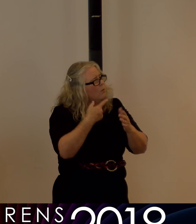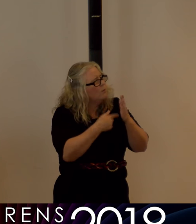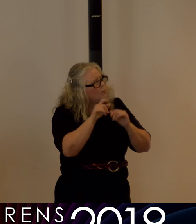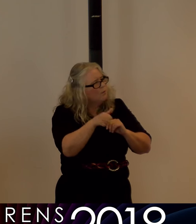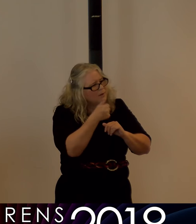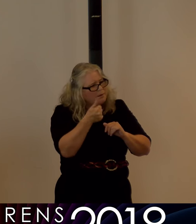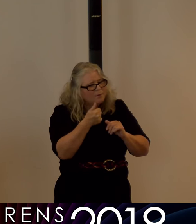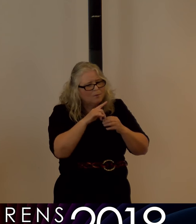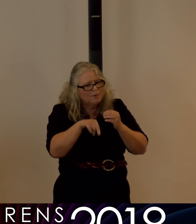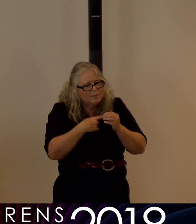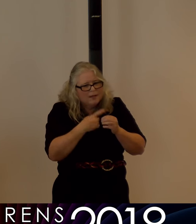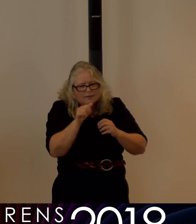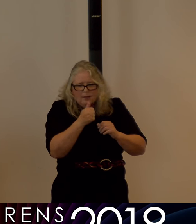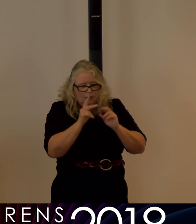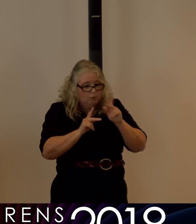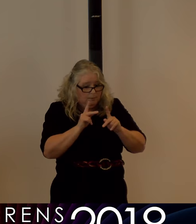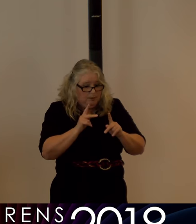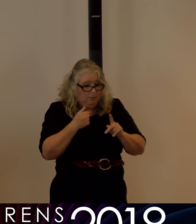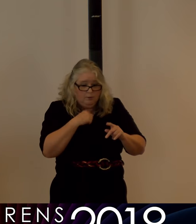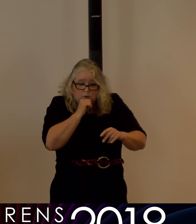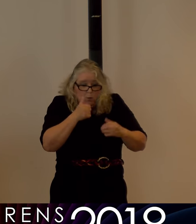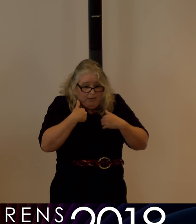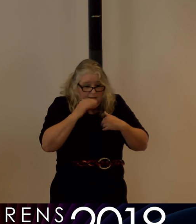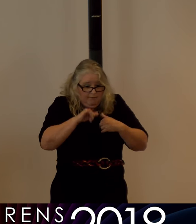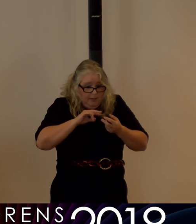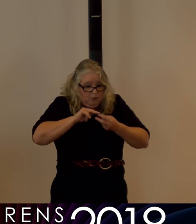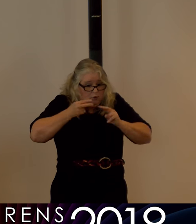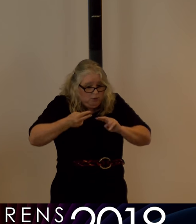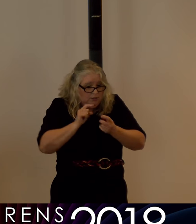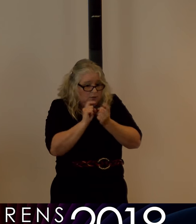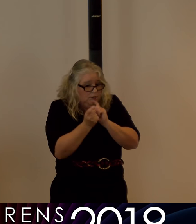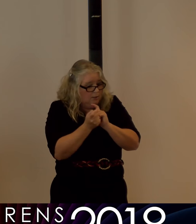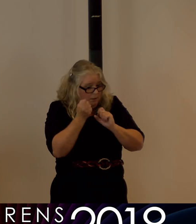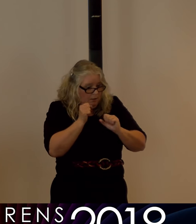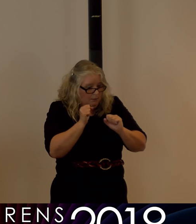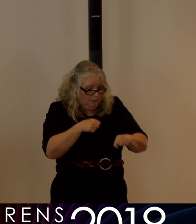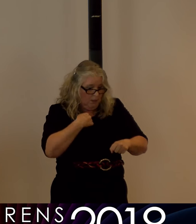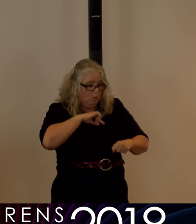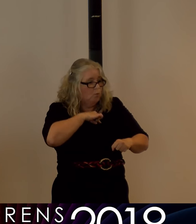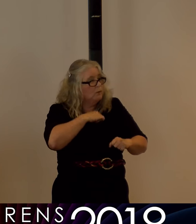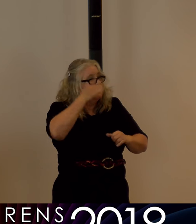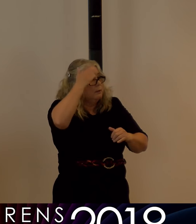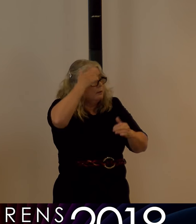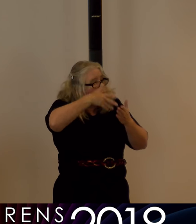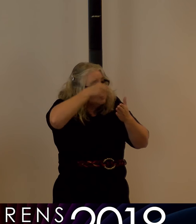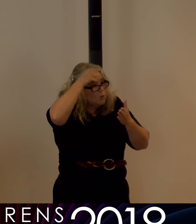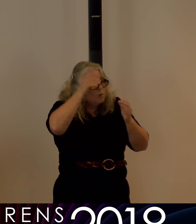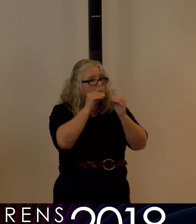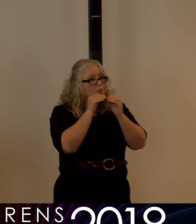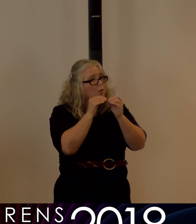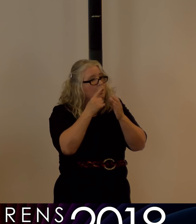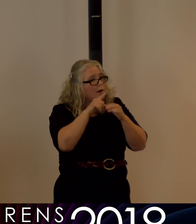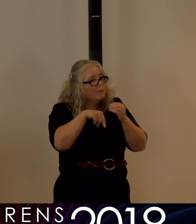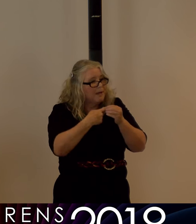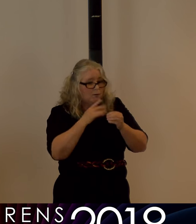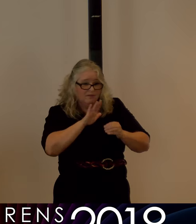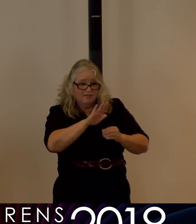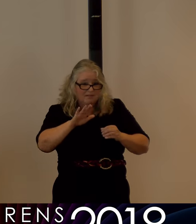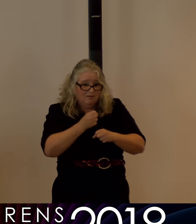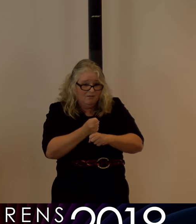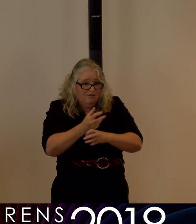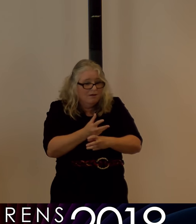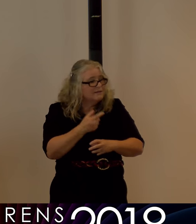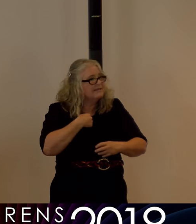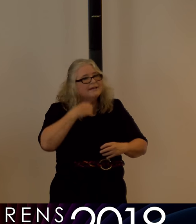we solve those cases, and can we learn more about what's causing charge syndrome in those individuals? And then I think ultimately